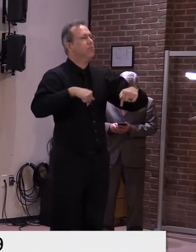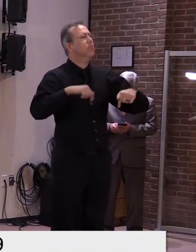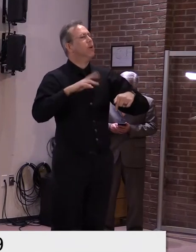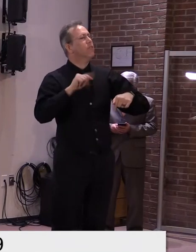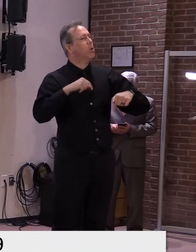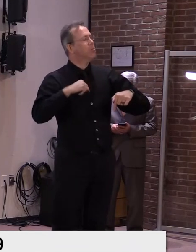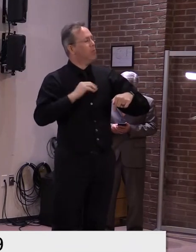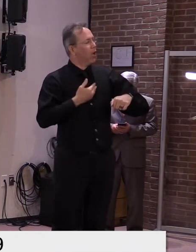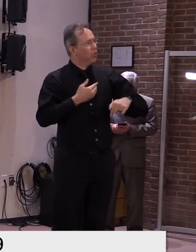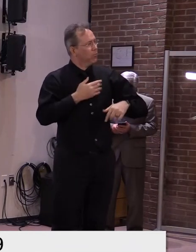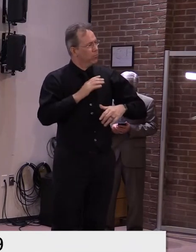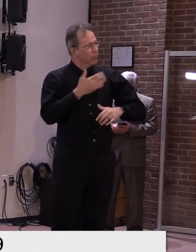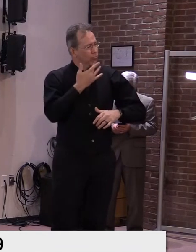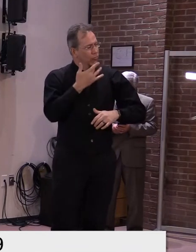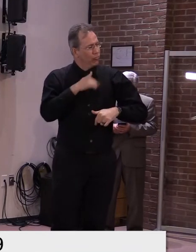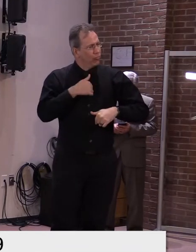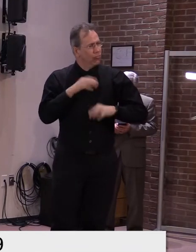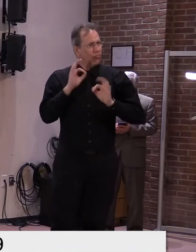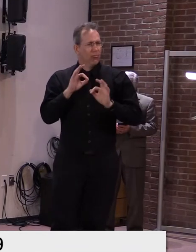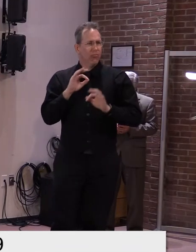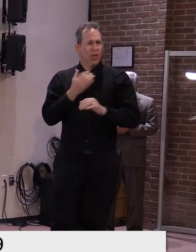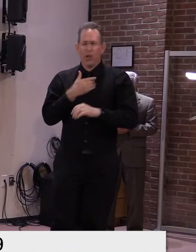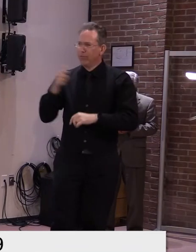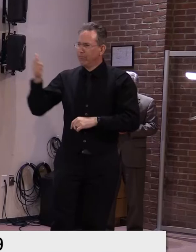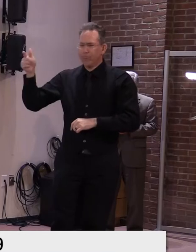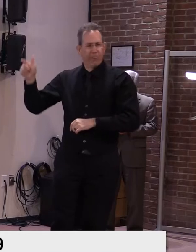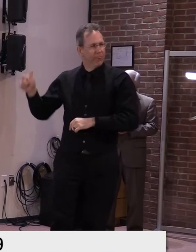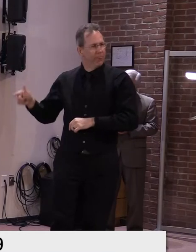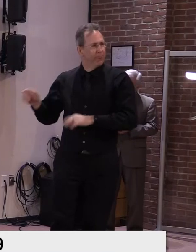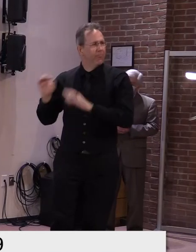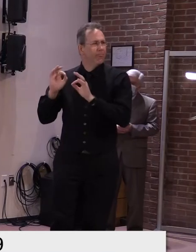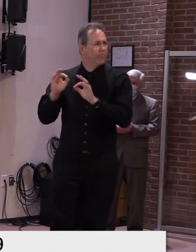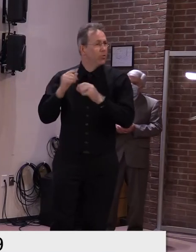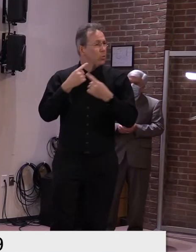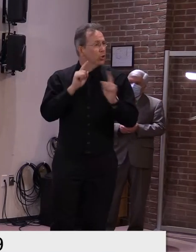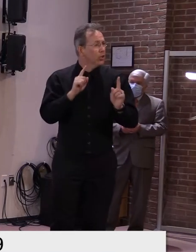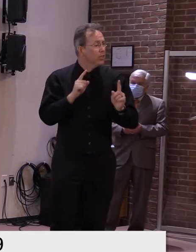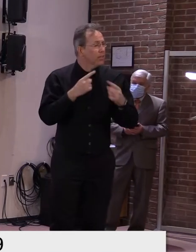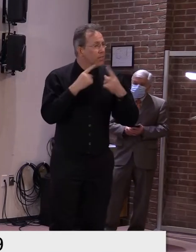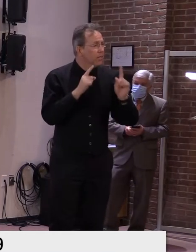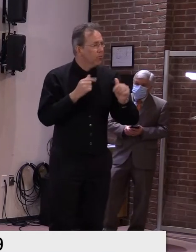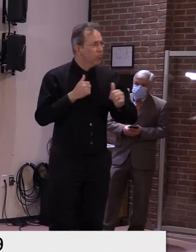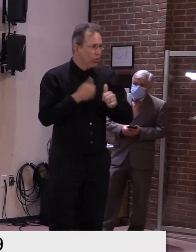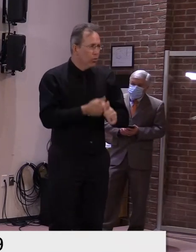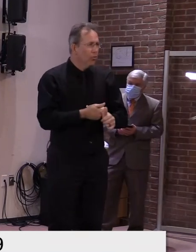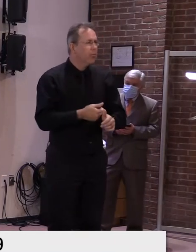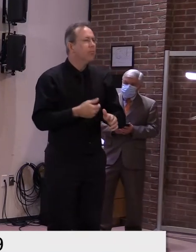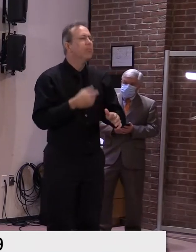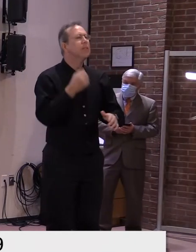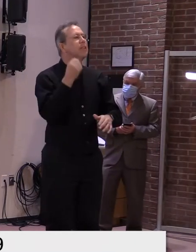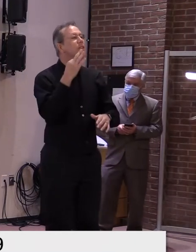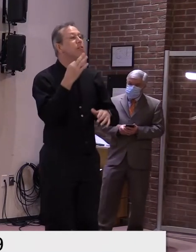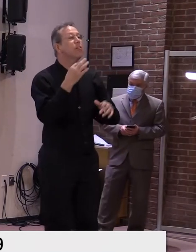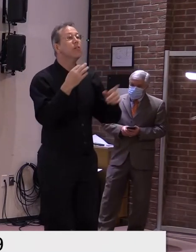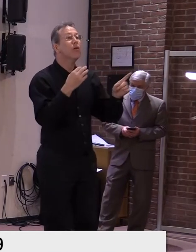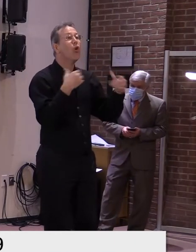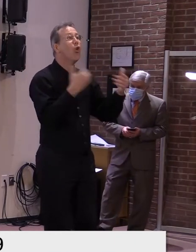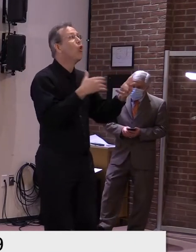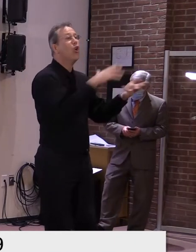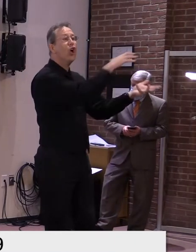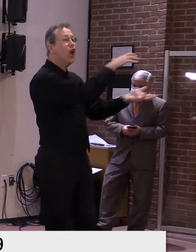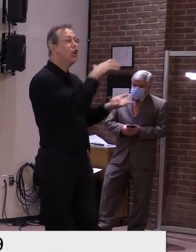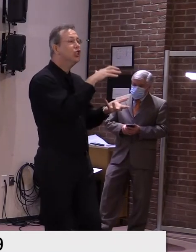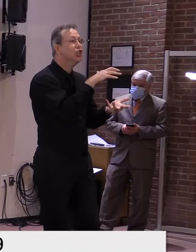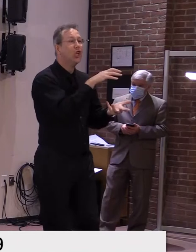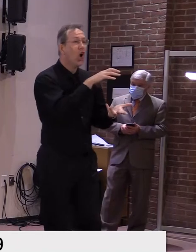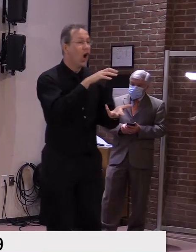taking. We're not seeing that there are any slots available. And if there are slots available and there's more supply